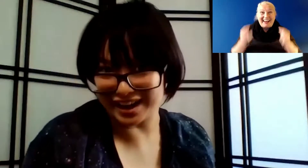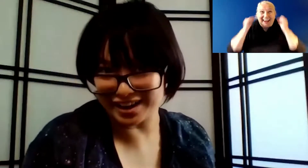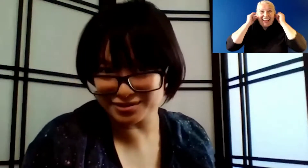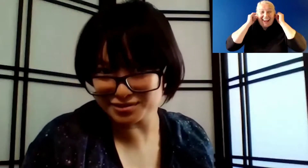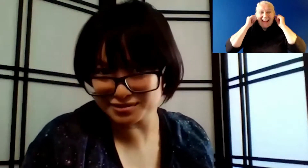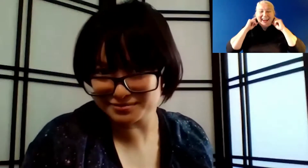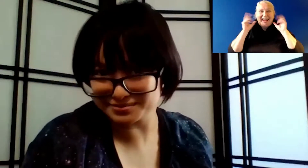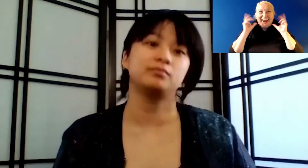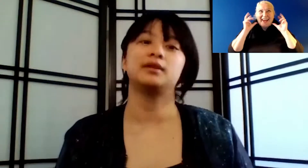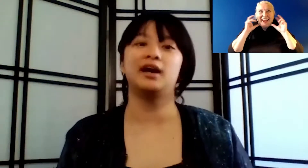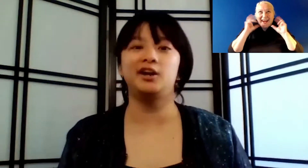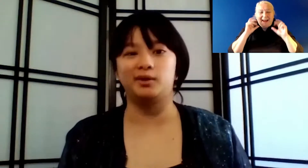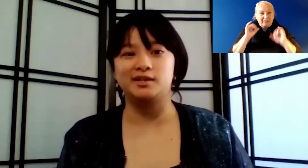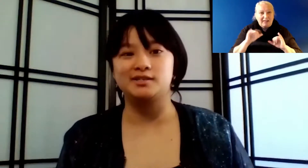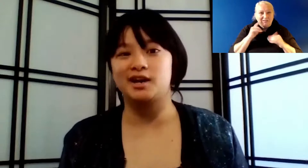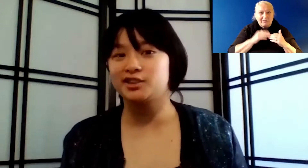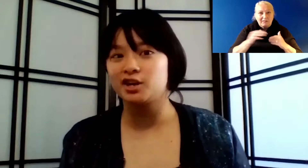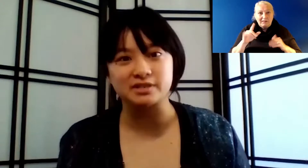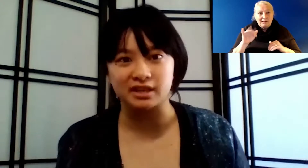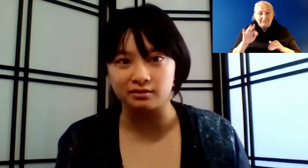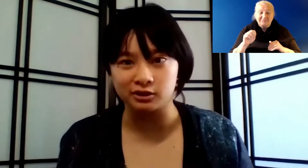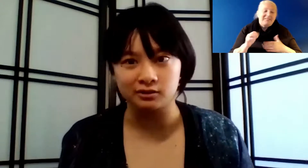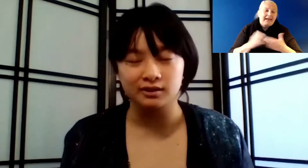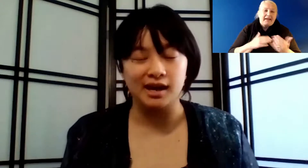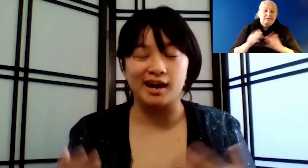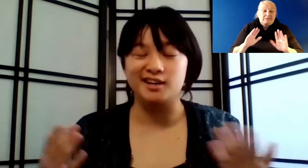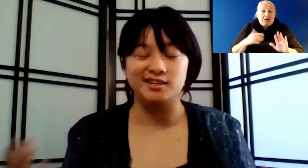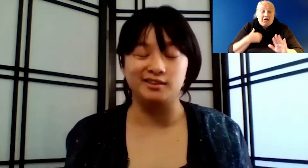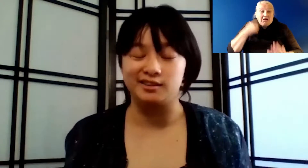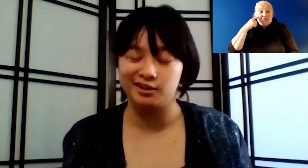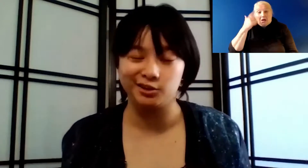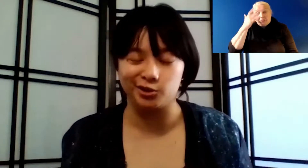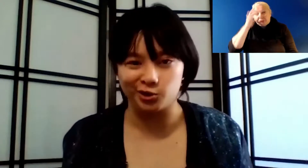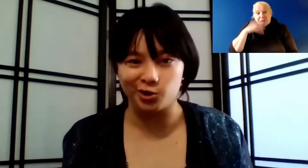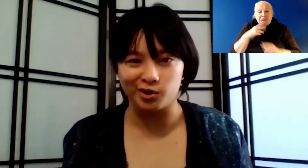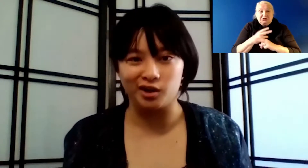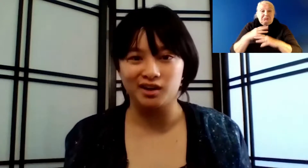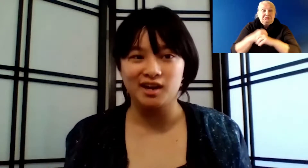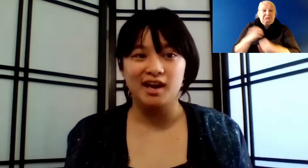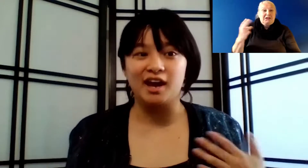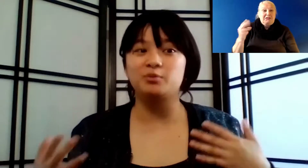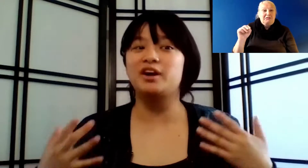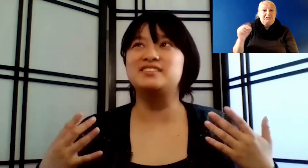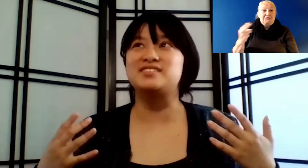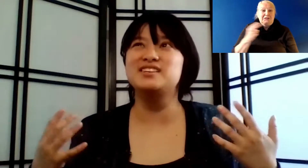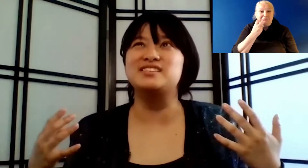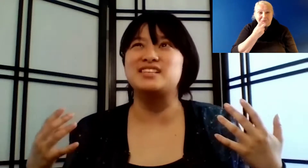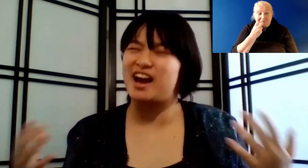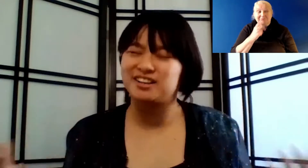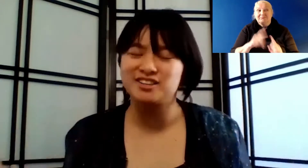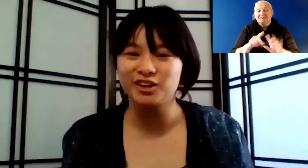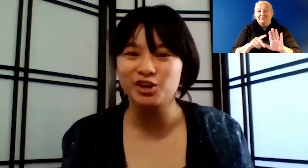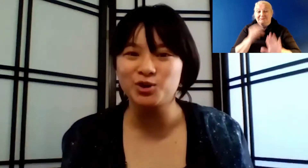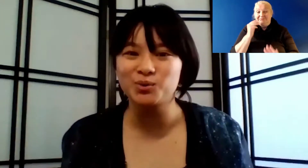life. Anyways, I thought it was clever. I didn't think it could go wrong. And while it didn't technically go